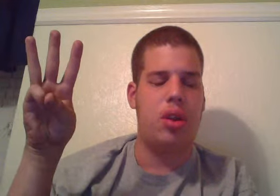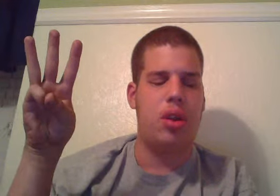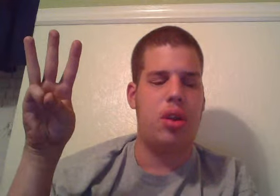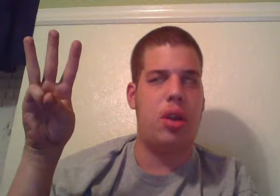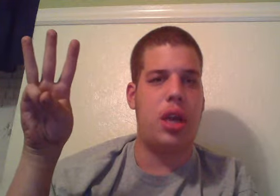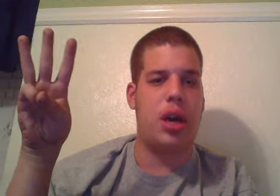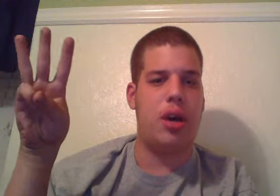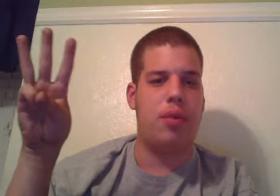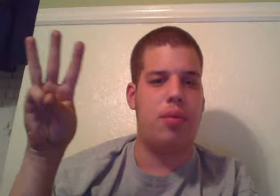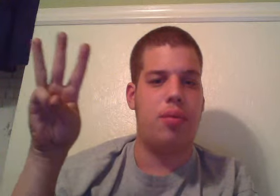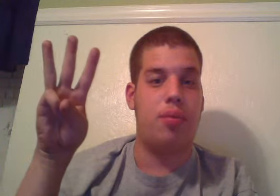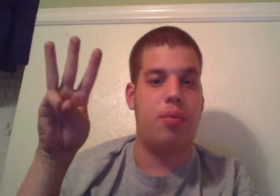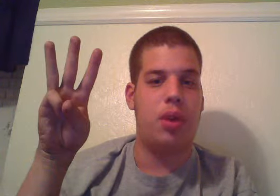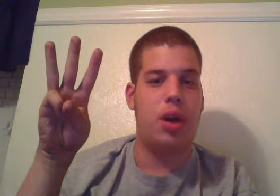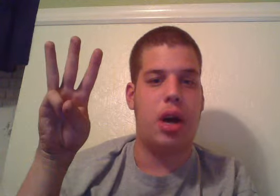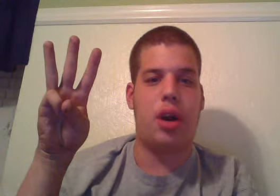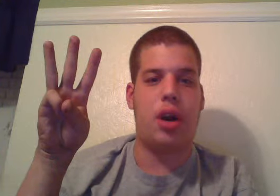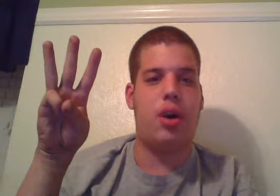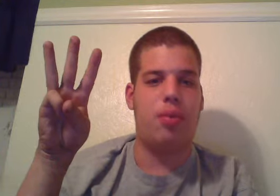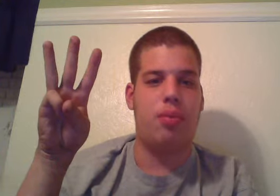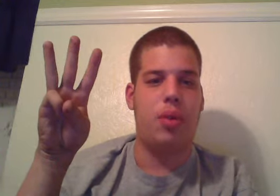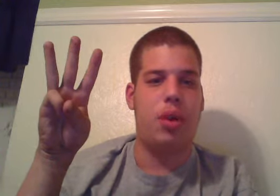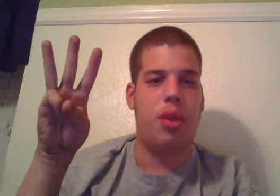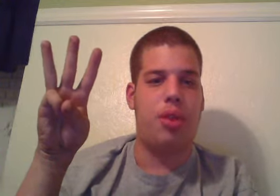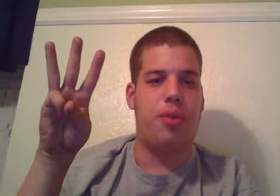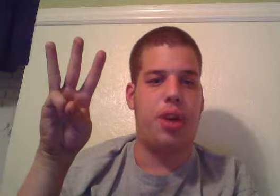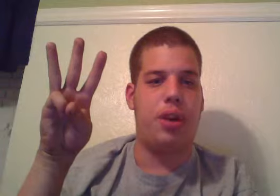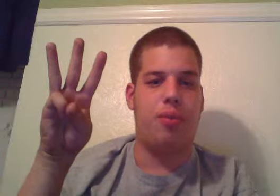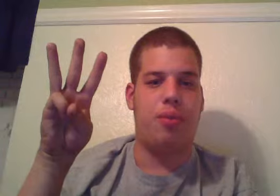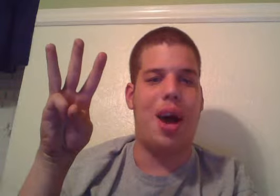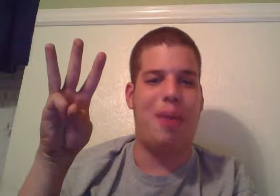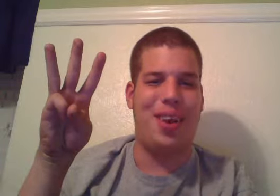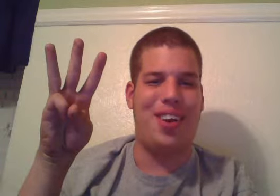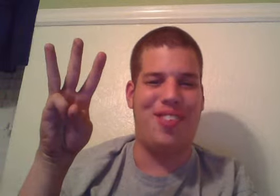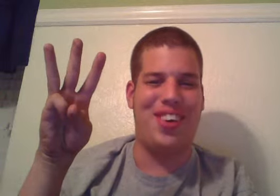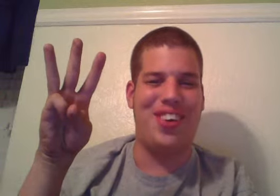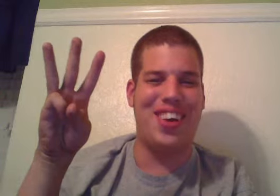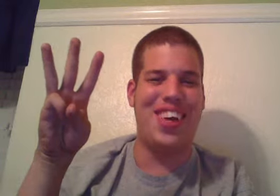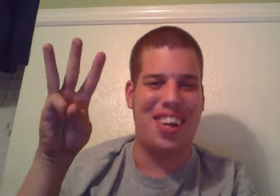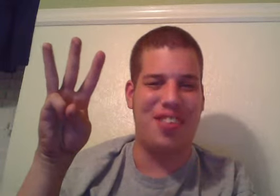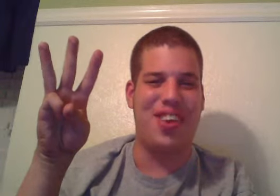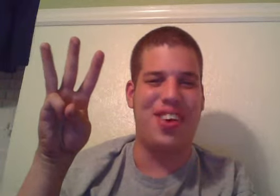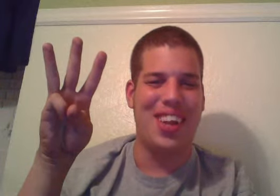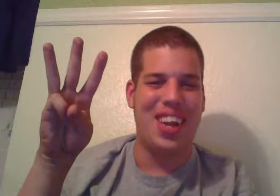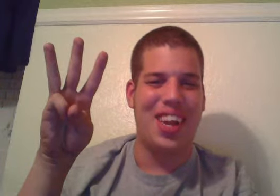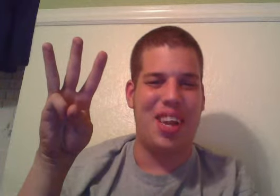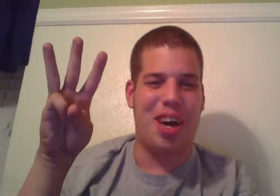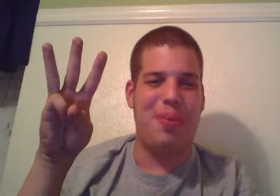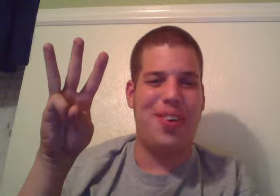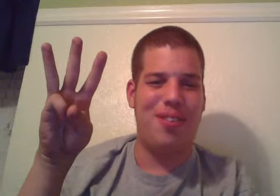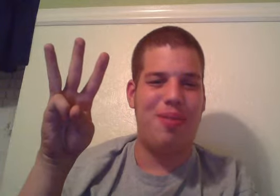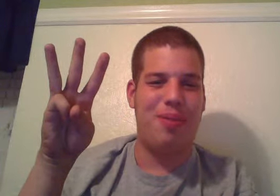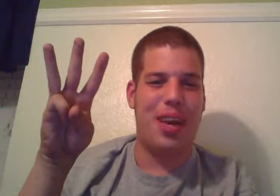Yeah. I don't know. Three. I mean, W. W. W. Yeah.